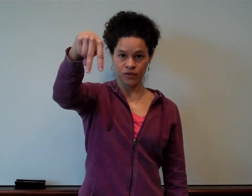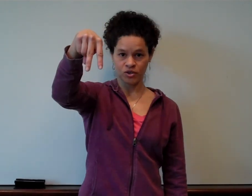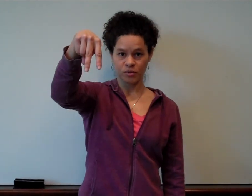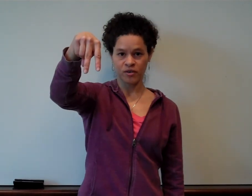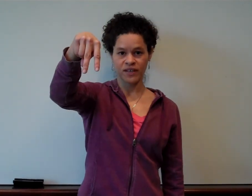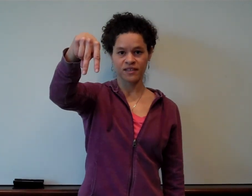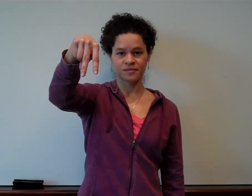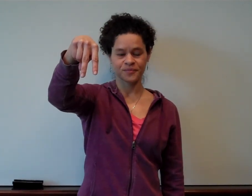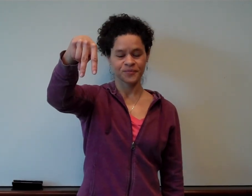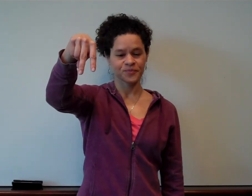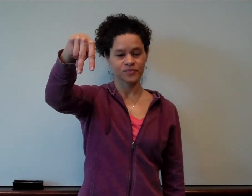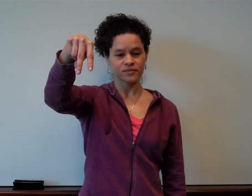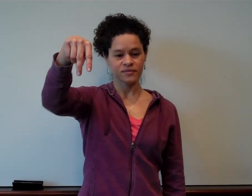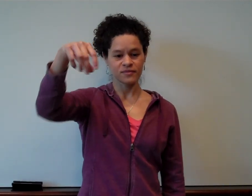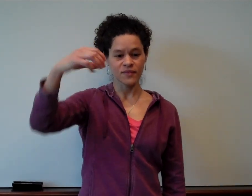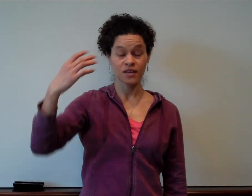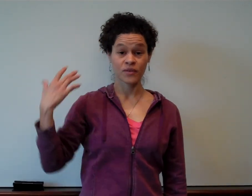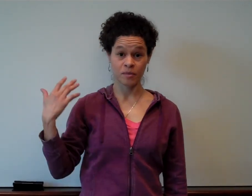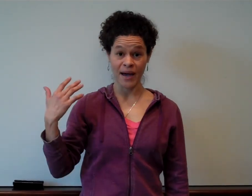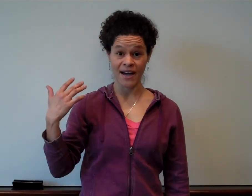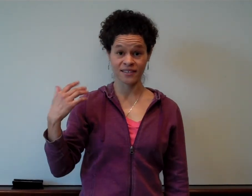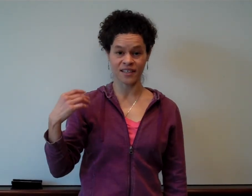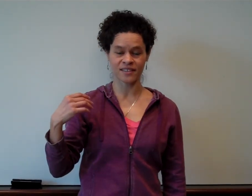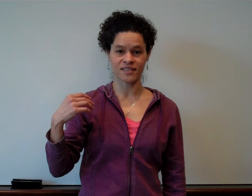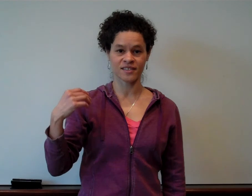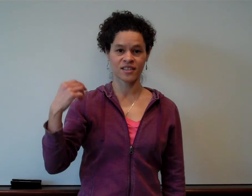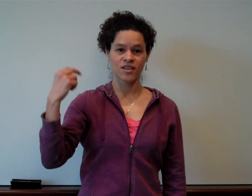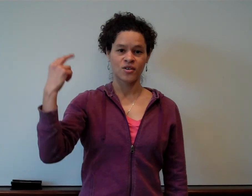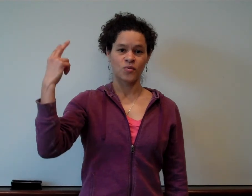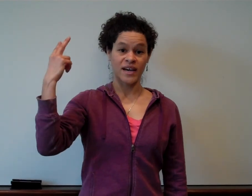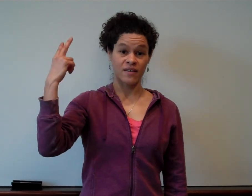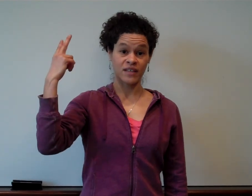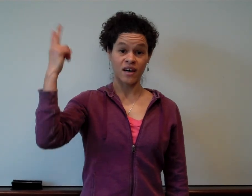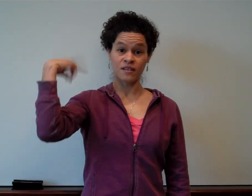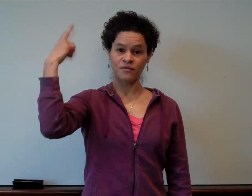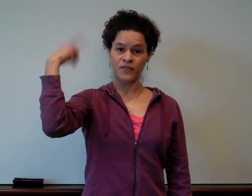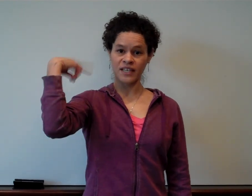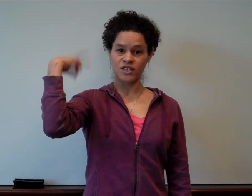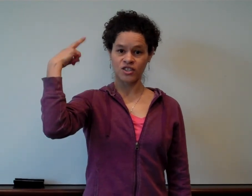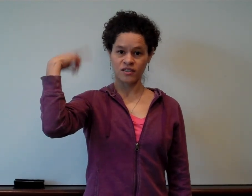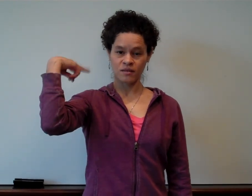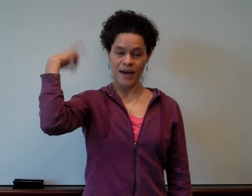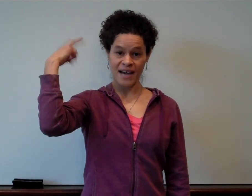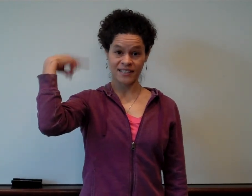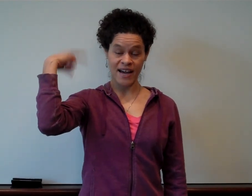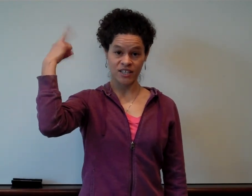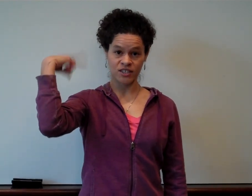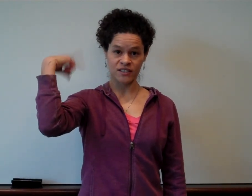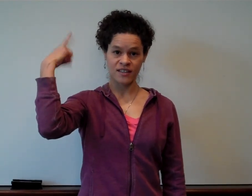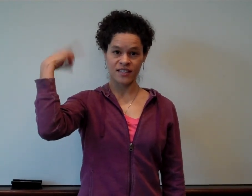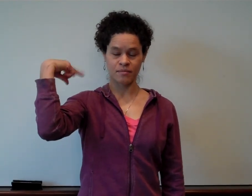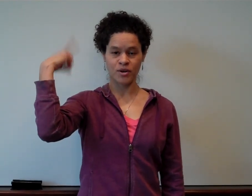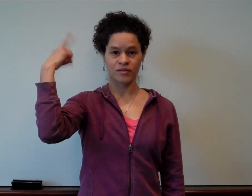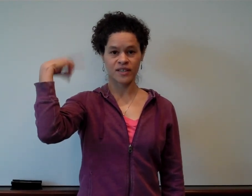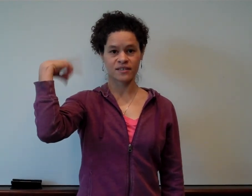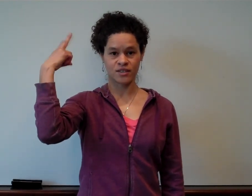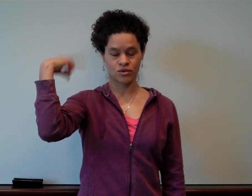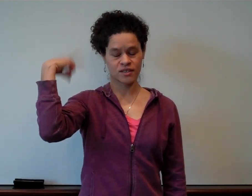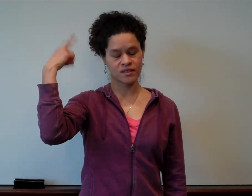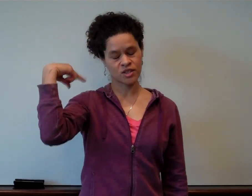future perfect. For the past tenses, we have the unfinished past action, the imperfect. And you just